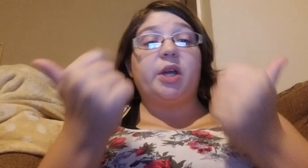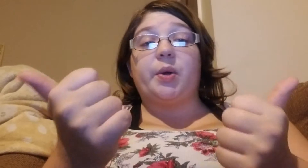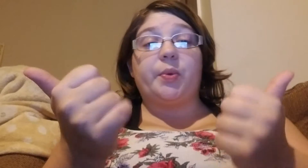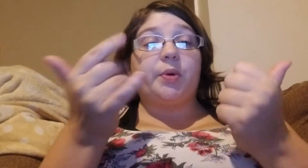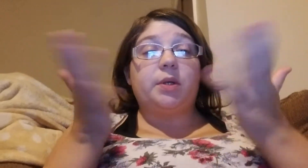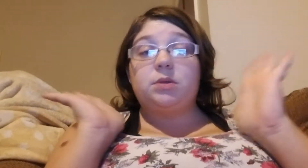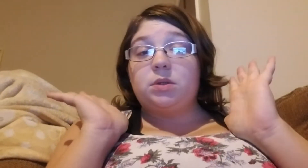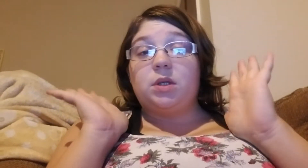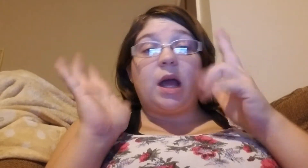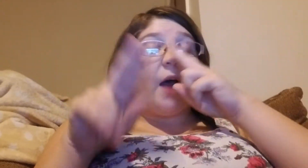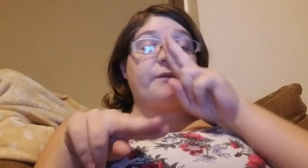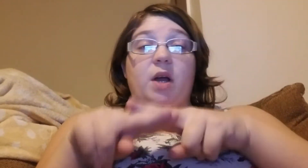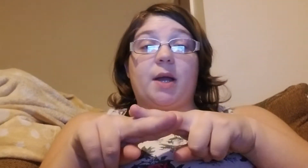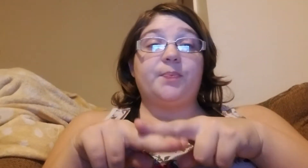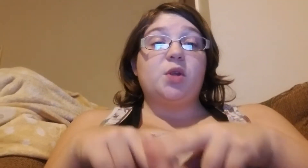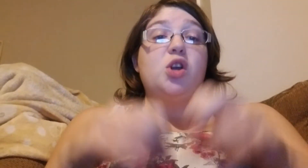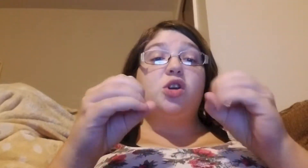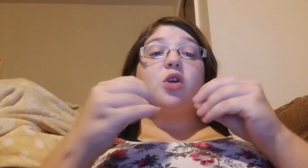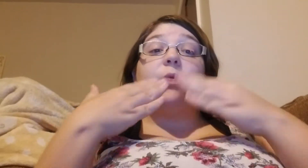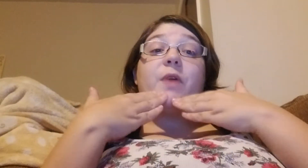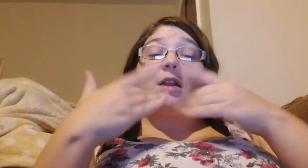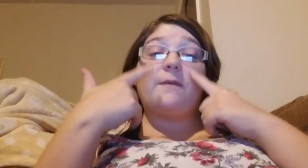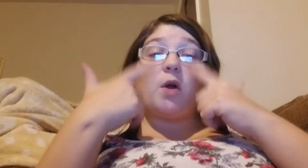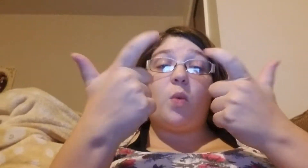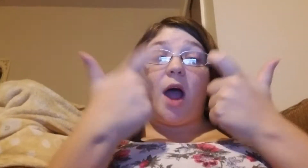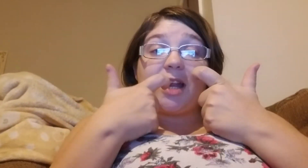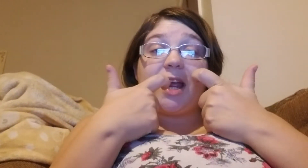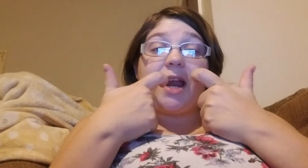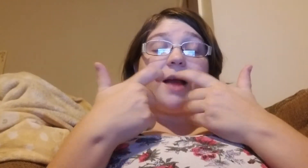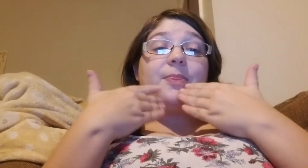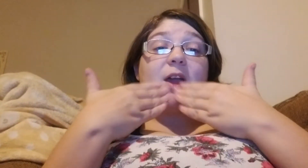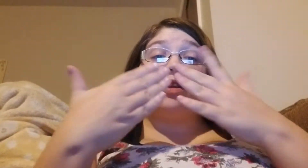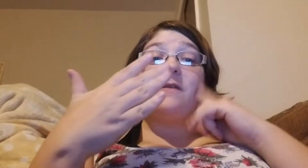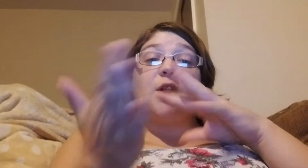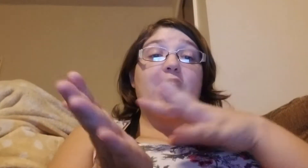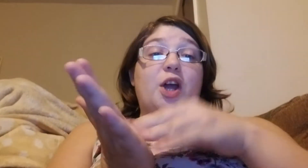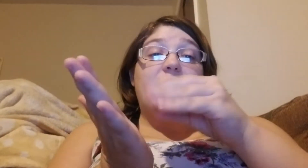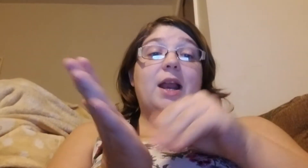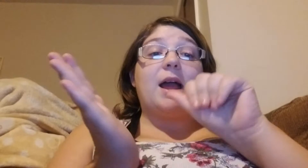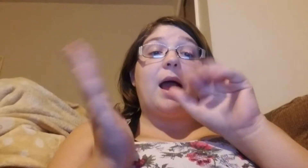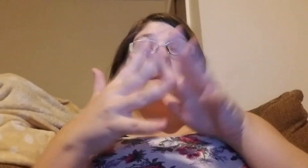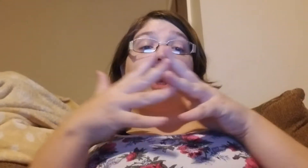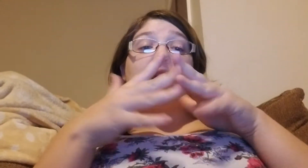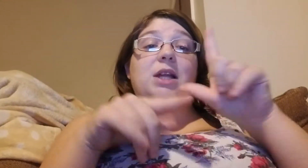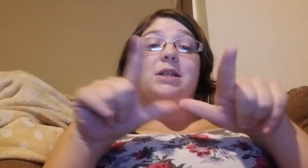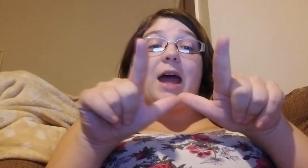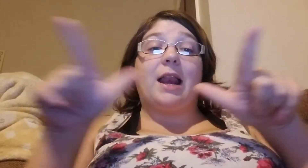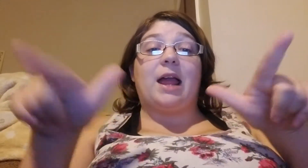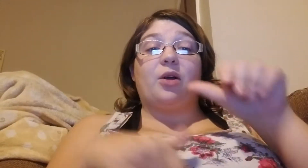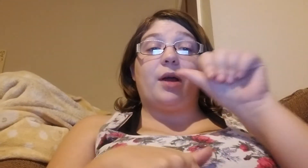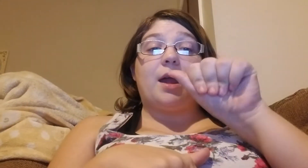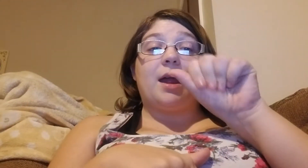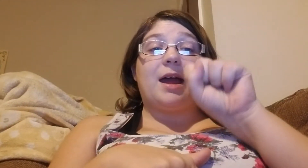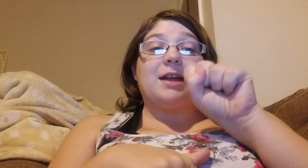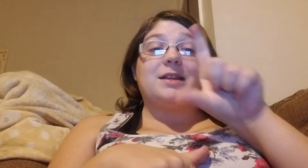you. Have fun. So, thank you for watching, and thank you for learning American Sign Language,